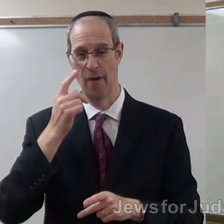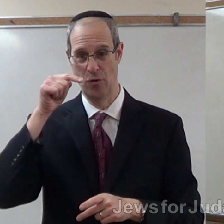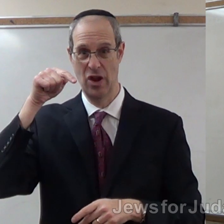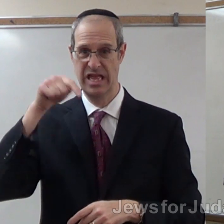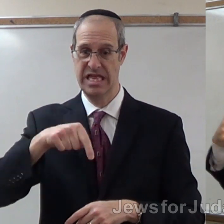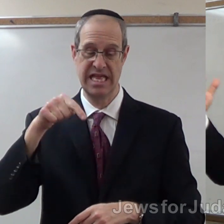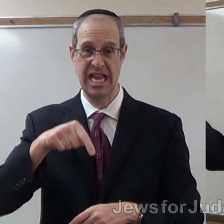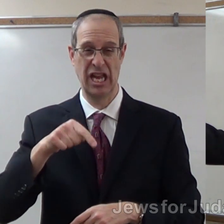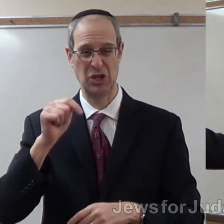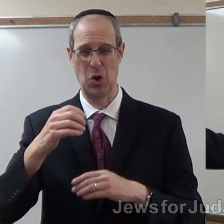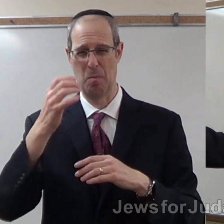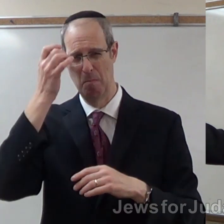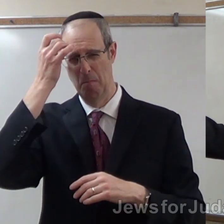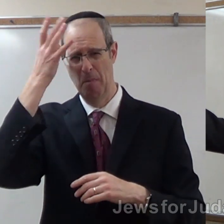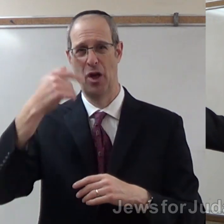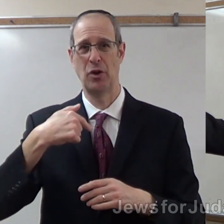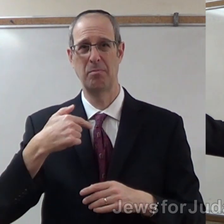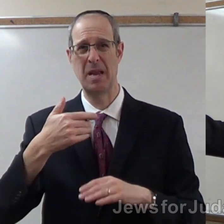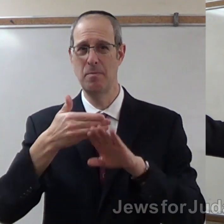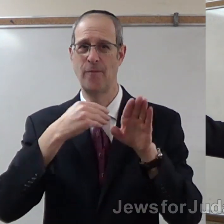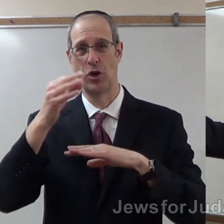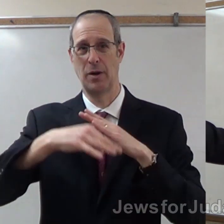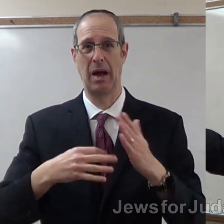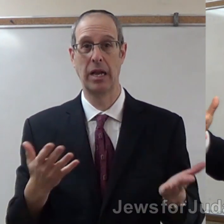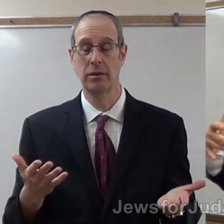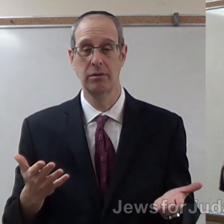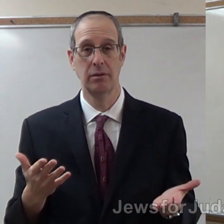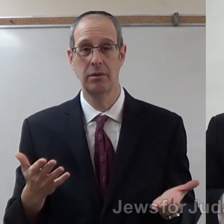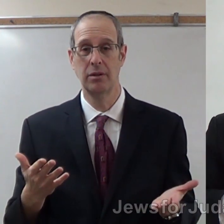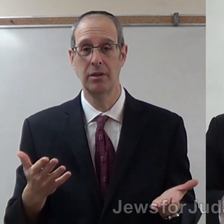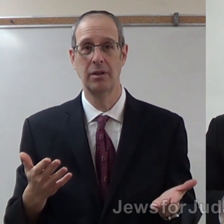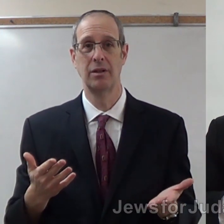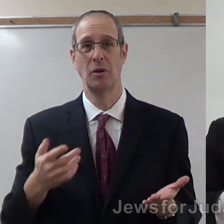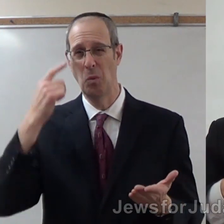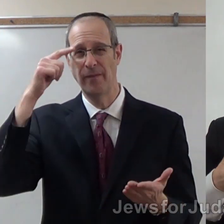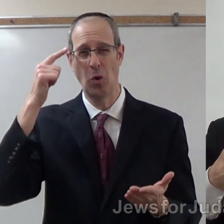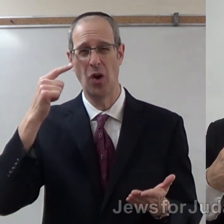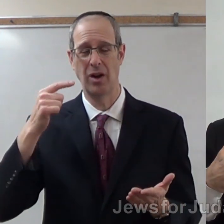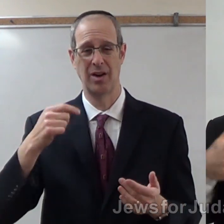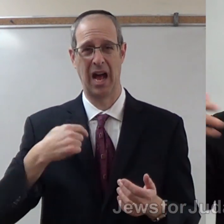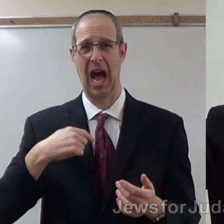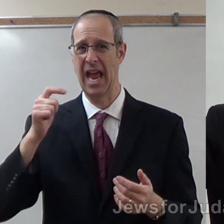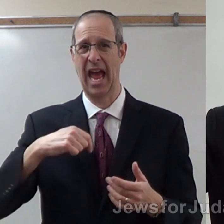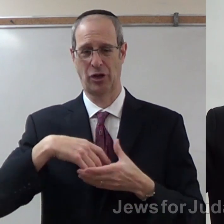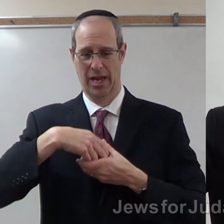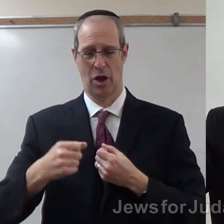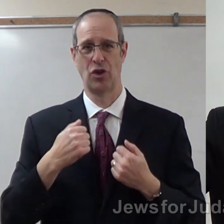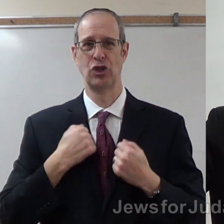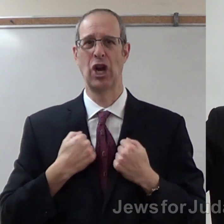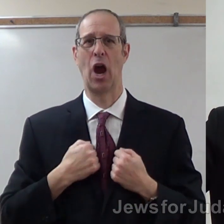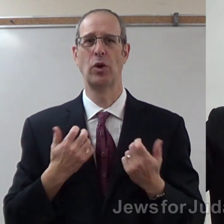this, you're bothering me right before Shabbos? For this, I had to get out of the shower?